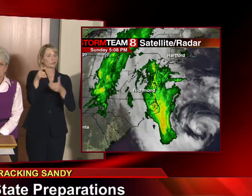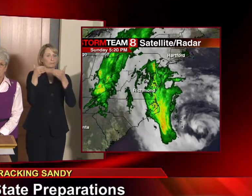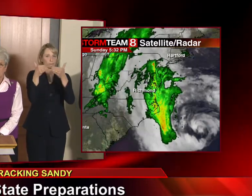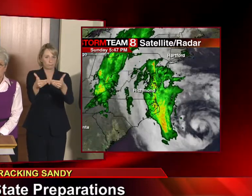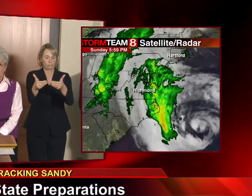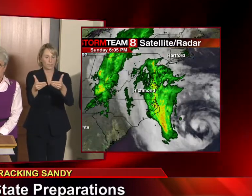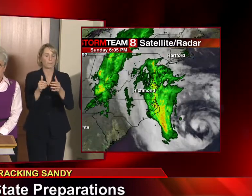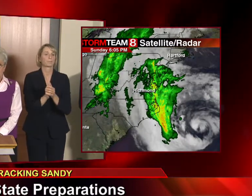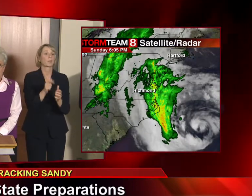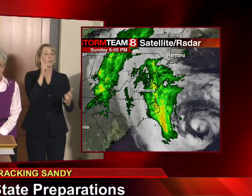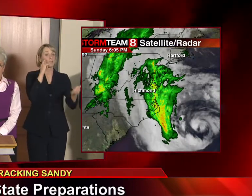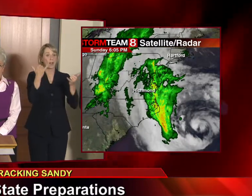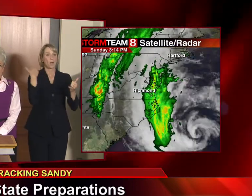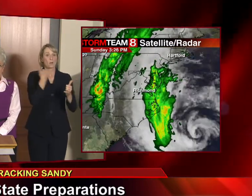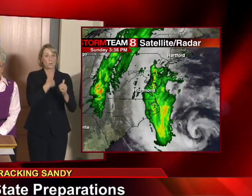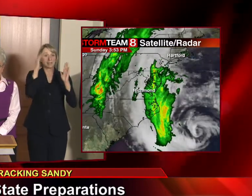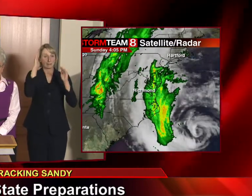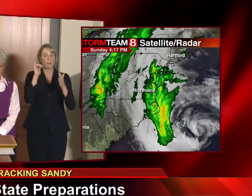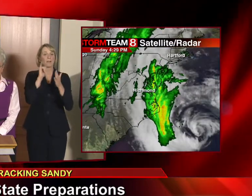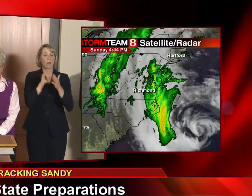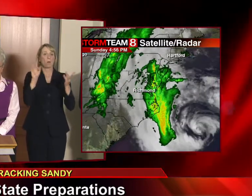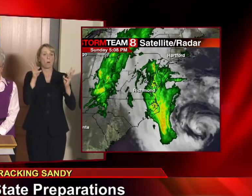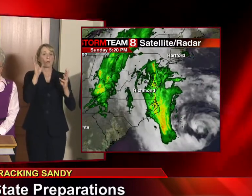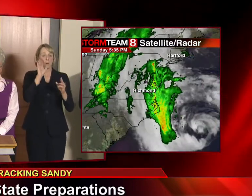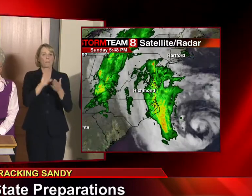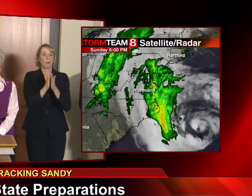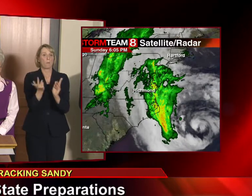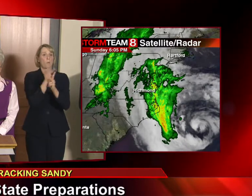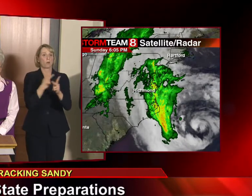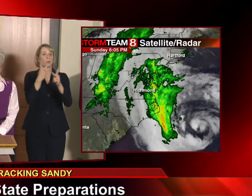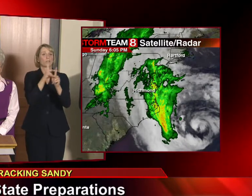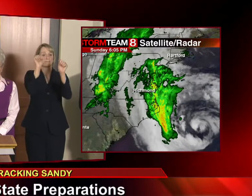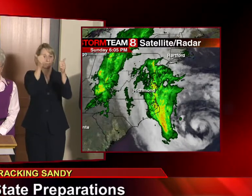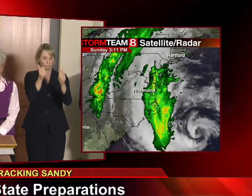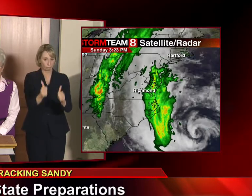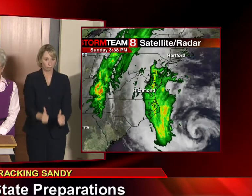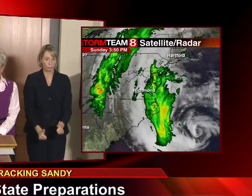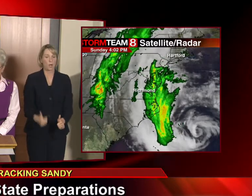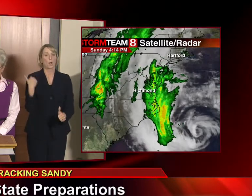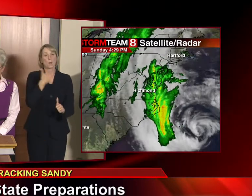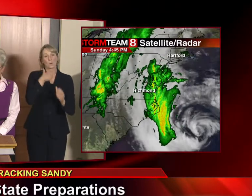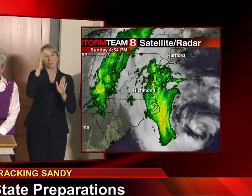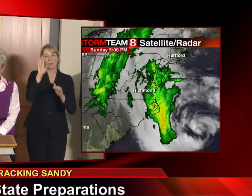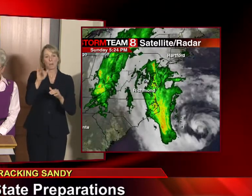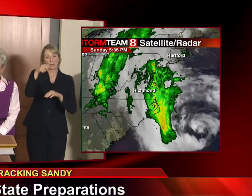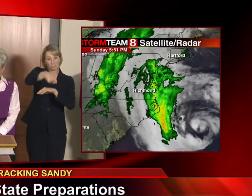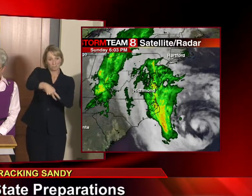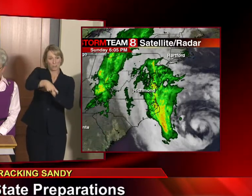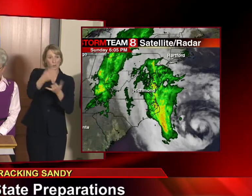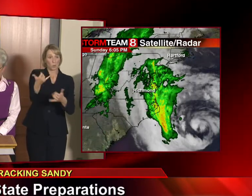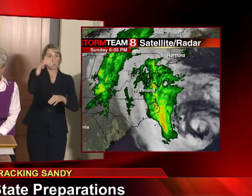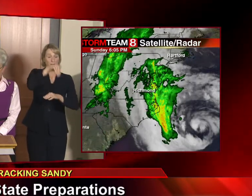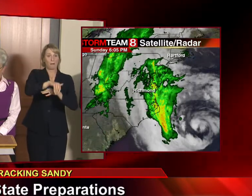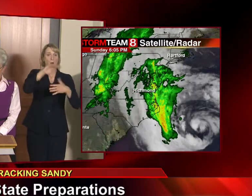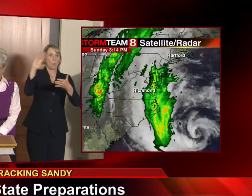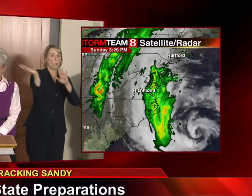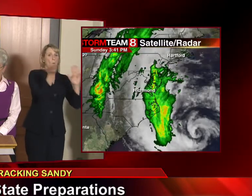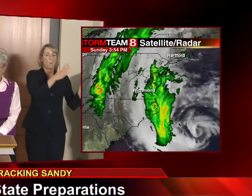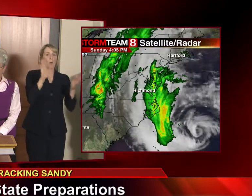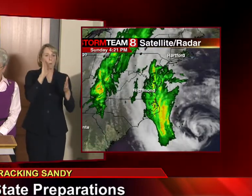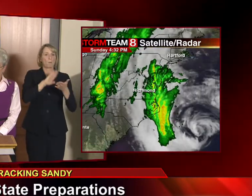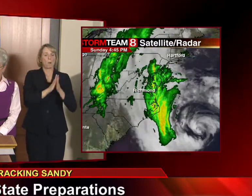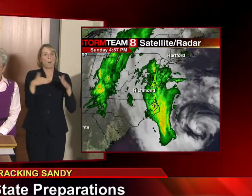to deteriorate over the next few hours, and we're expecting that by midnight, winds will really have picked up. From that point